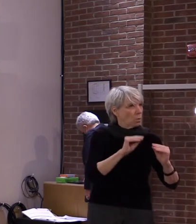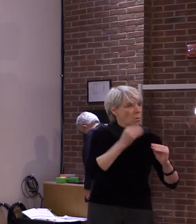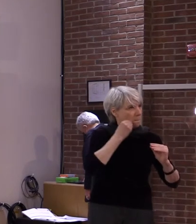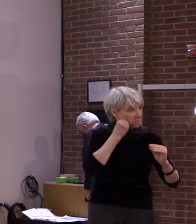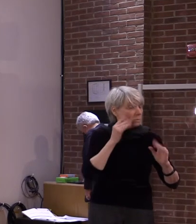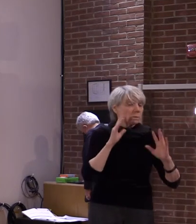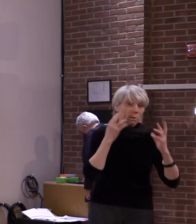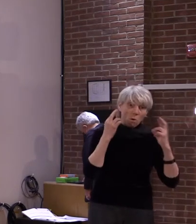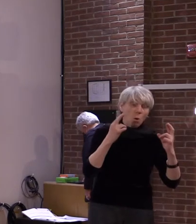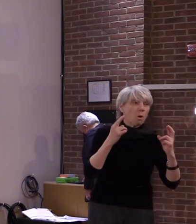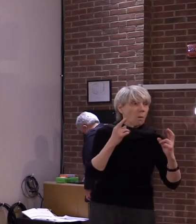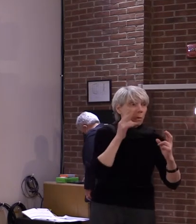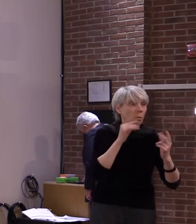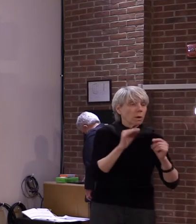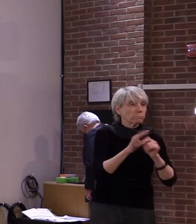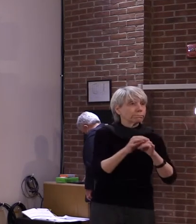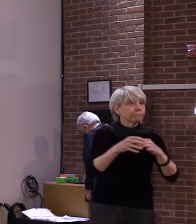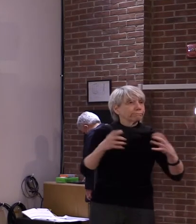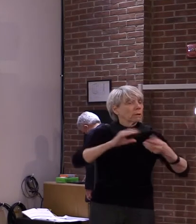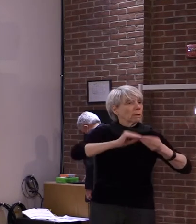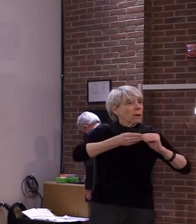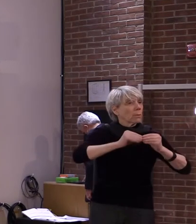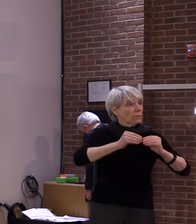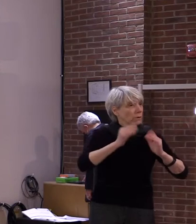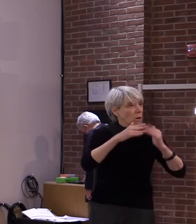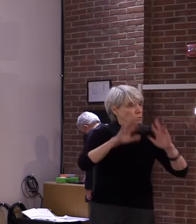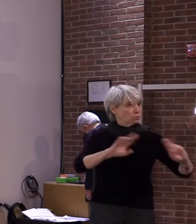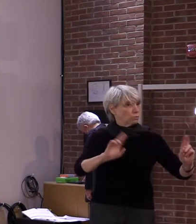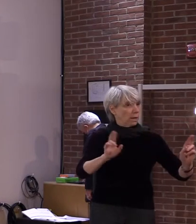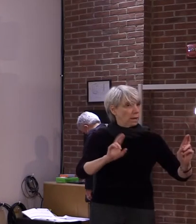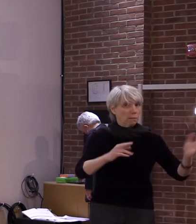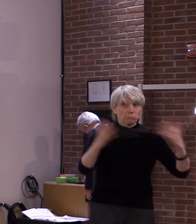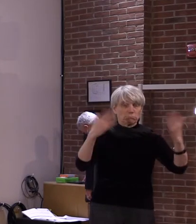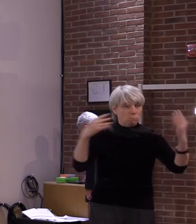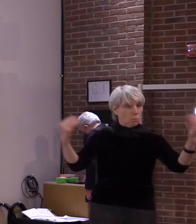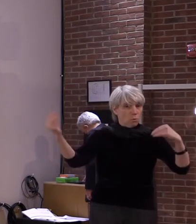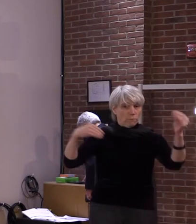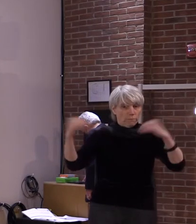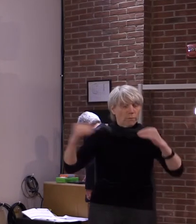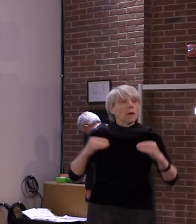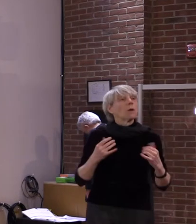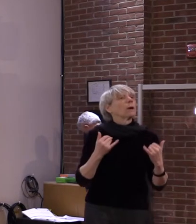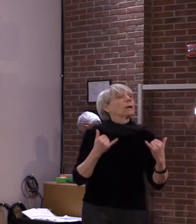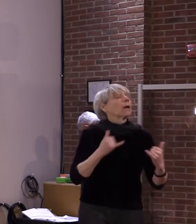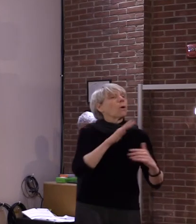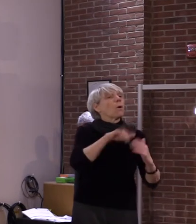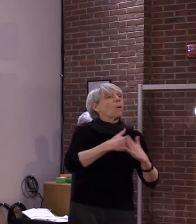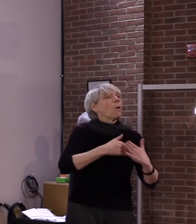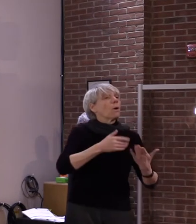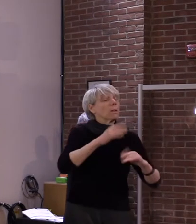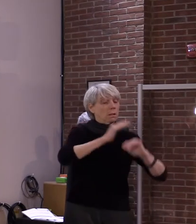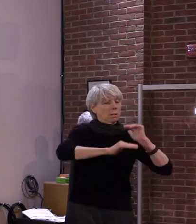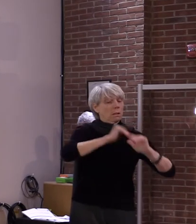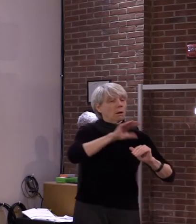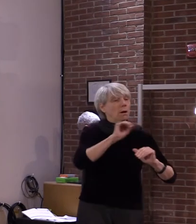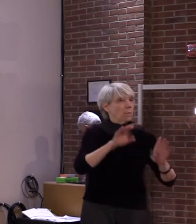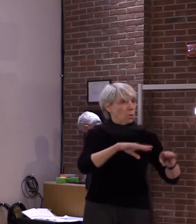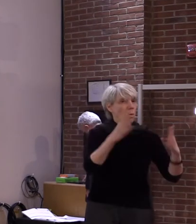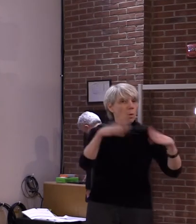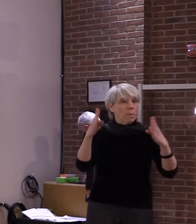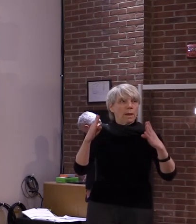help in that regard we we all the construction companies are open at this point although they're very very